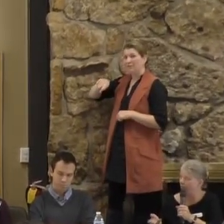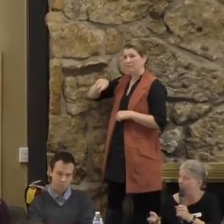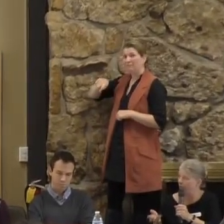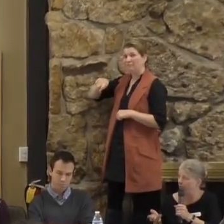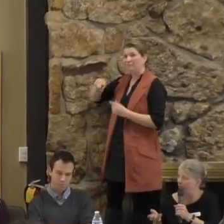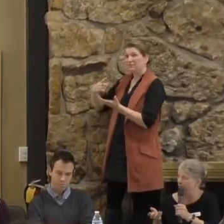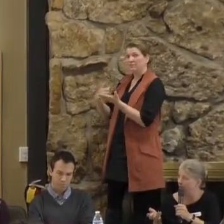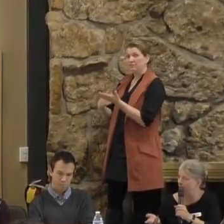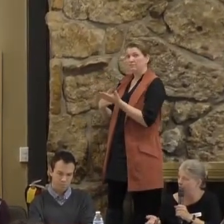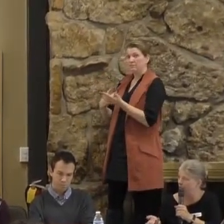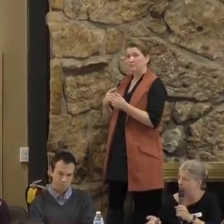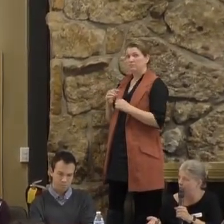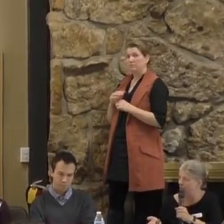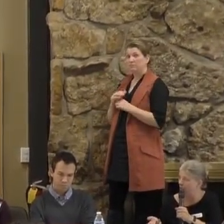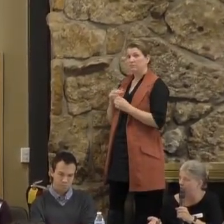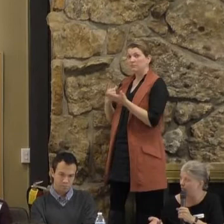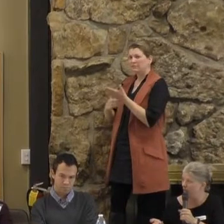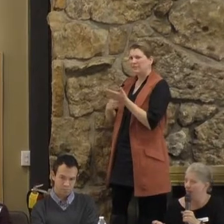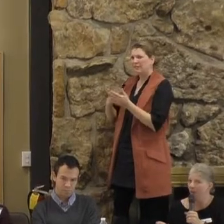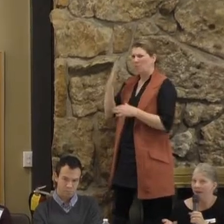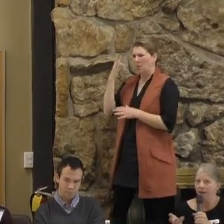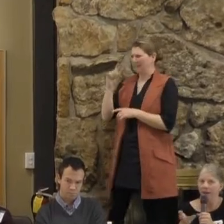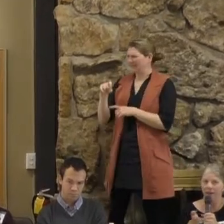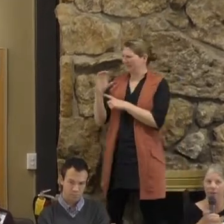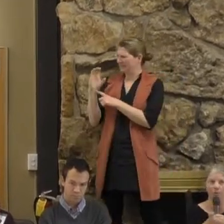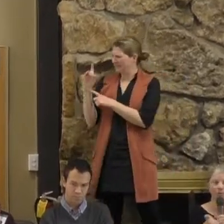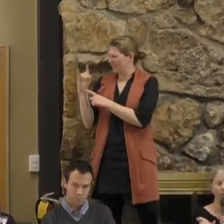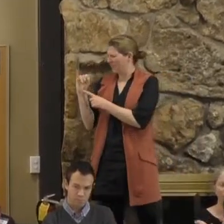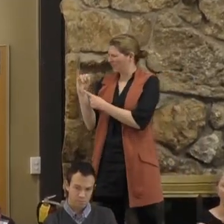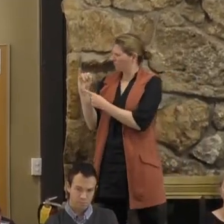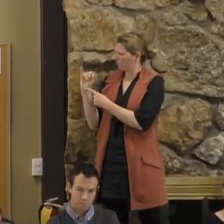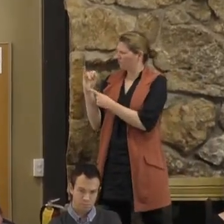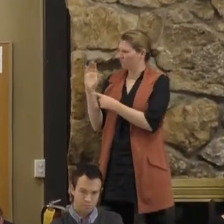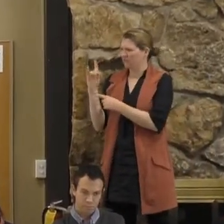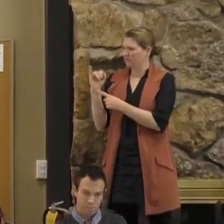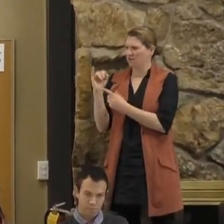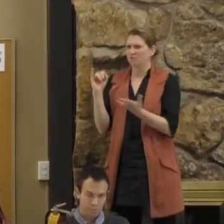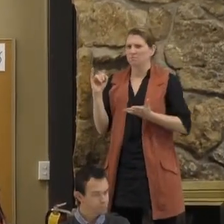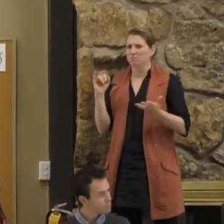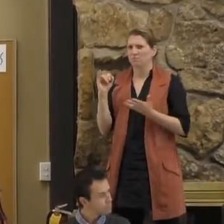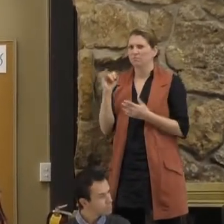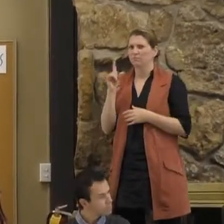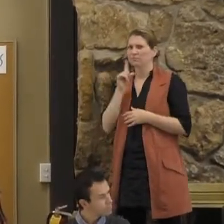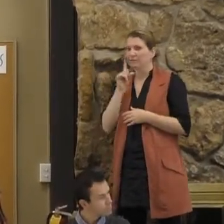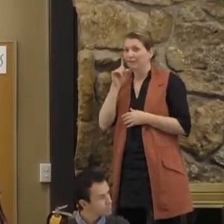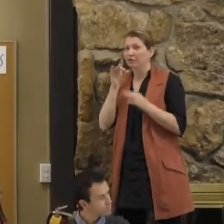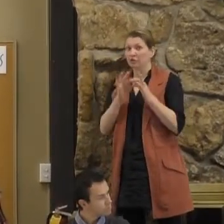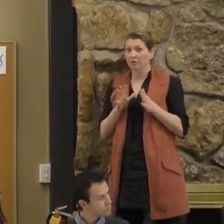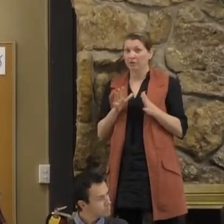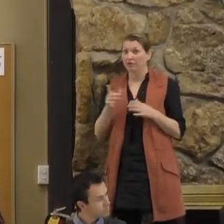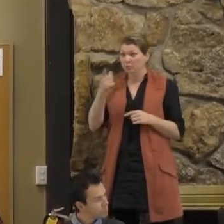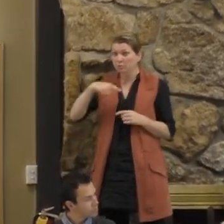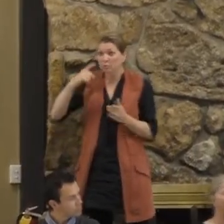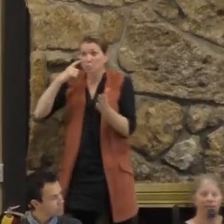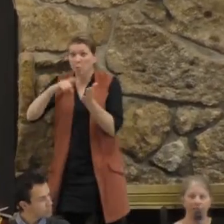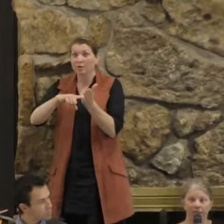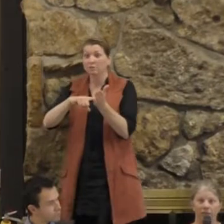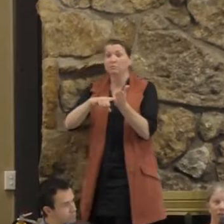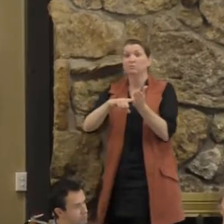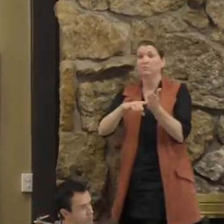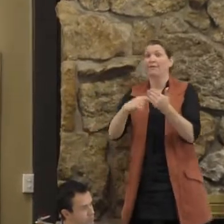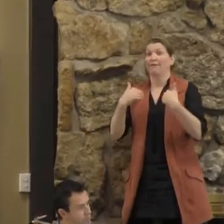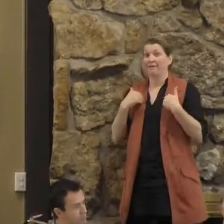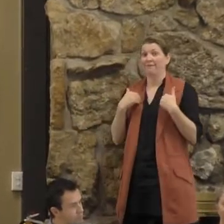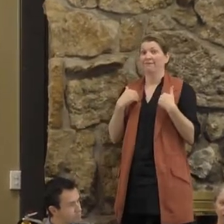is a need for deaf interpreters? I don't know if you all noticed that we have three